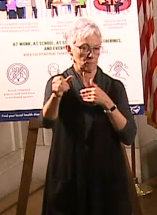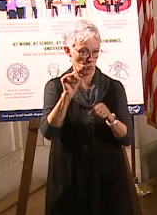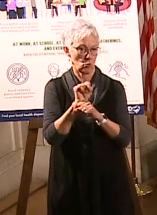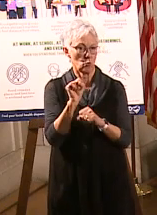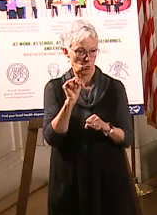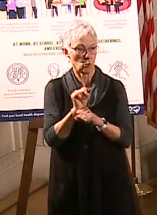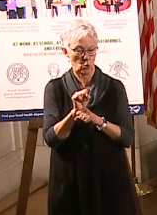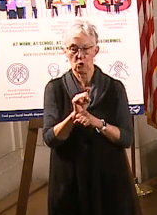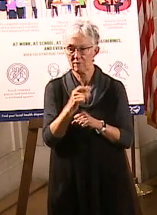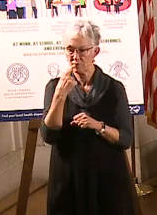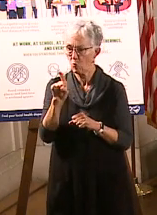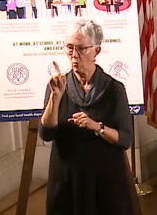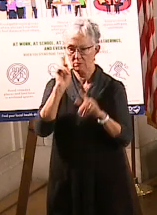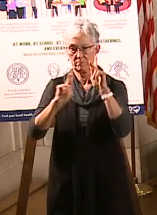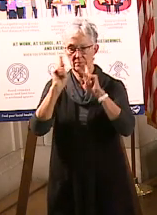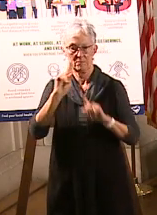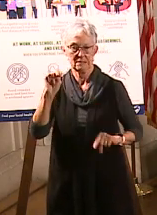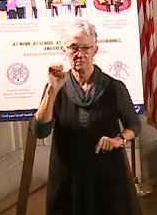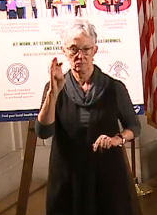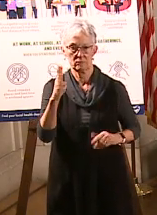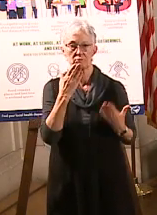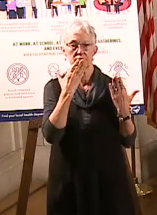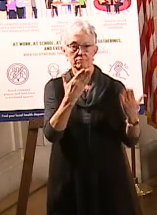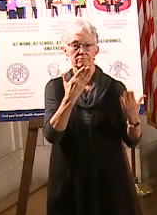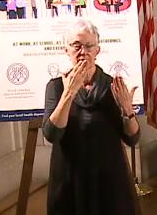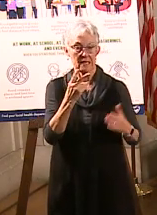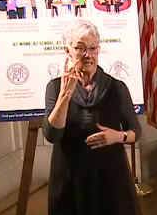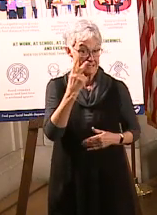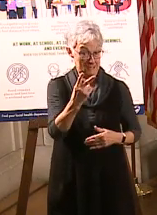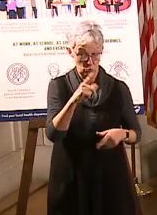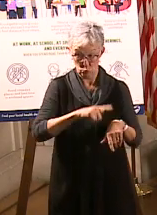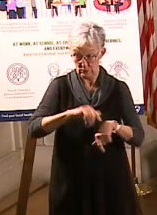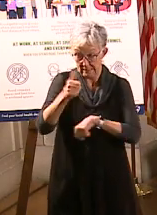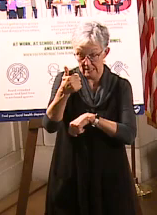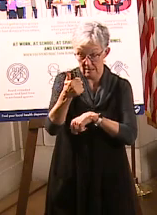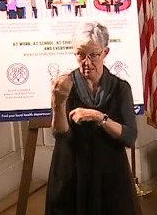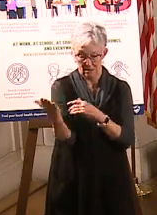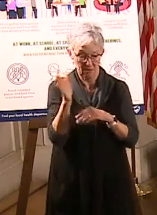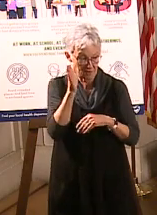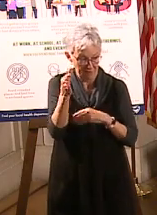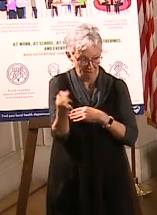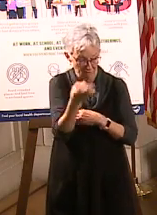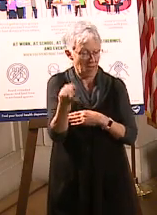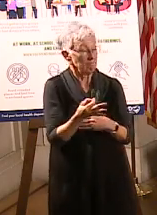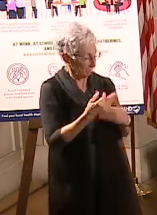of the people in Nebraska. Thank you all very much, and we'll see you all again at 10 a.m. on Friday. Thank you, Francis.